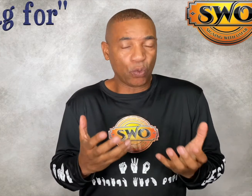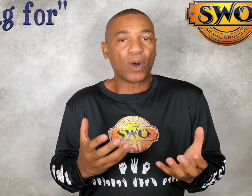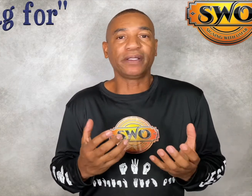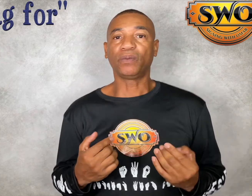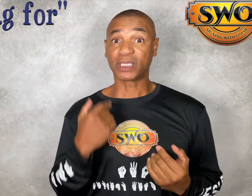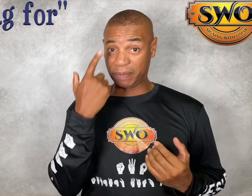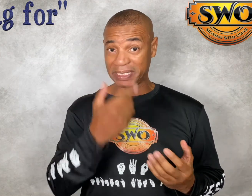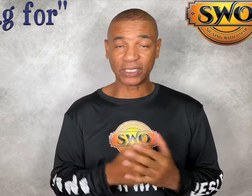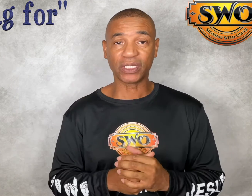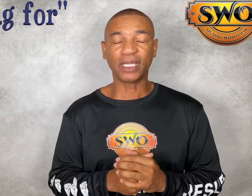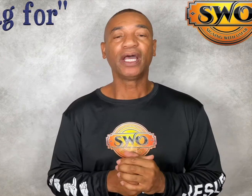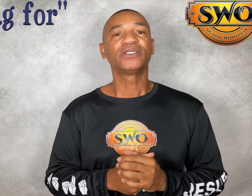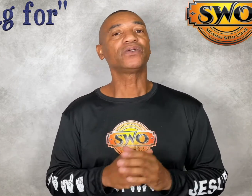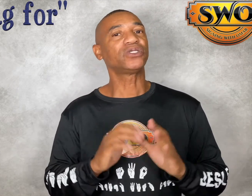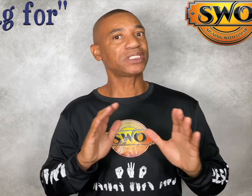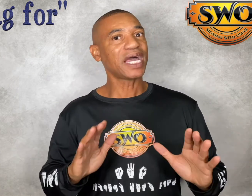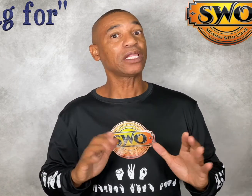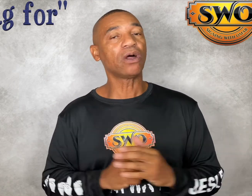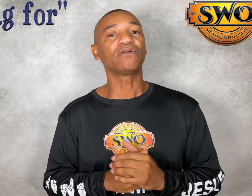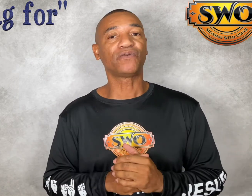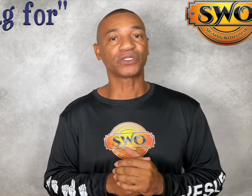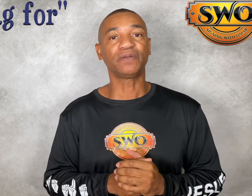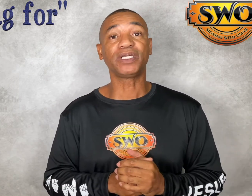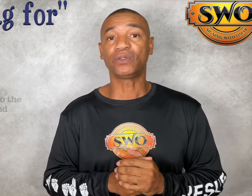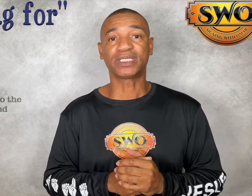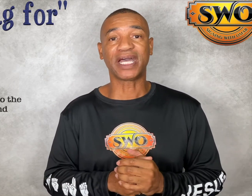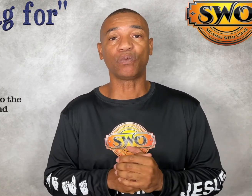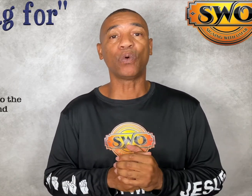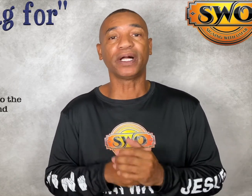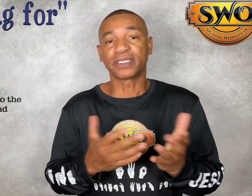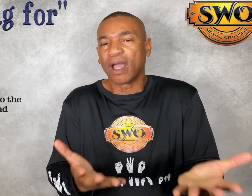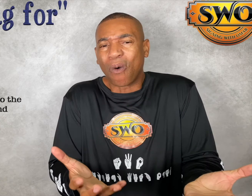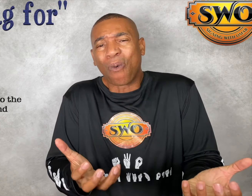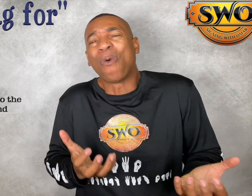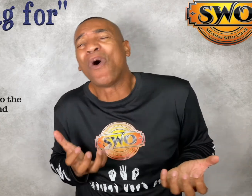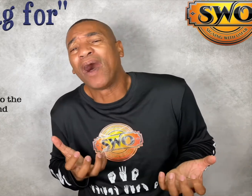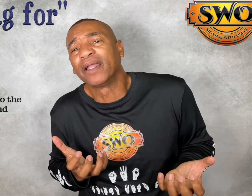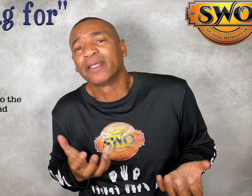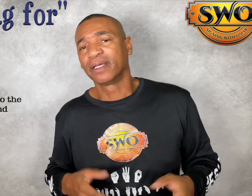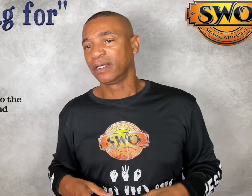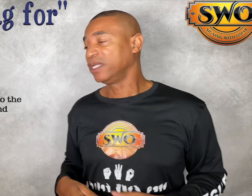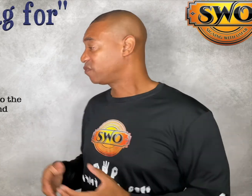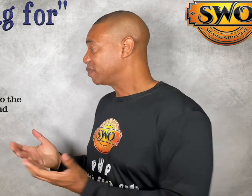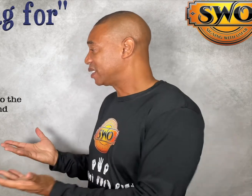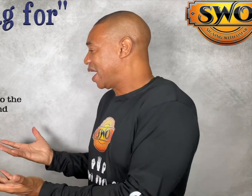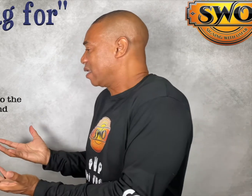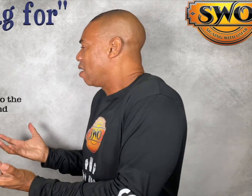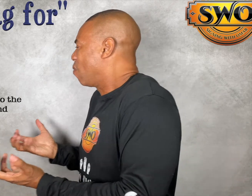want with some intensity. So to sign longed for, simply do the sign want. Here's from the side.